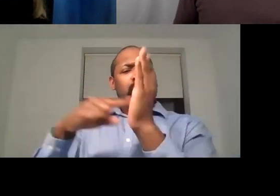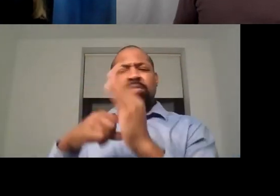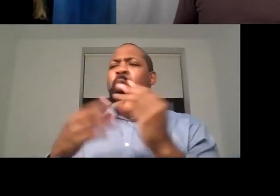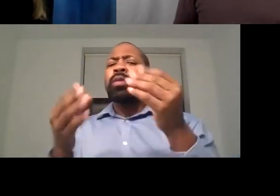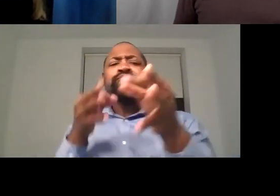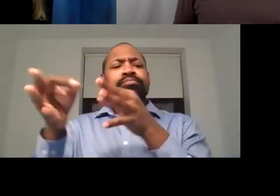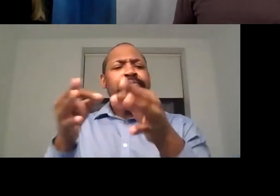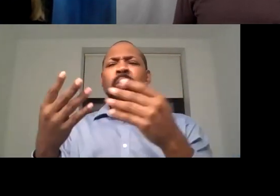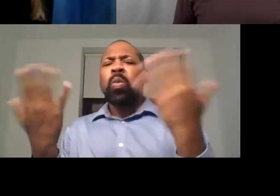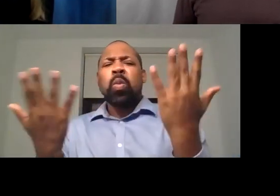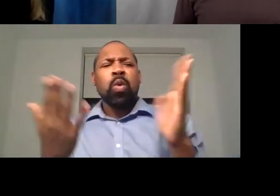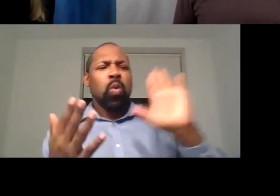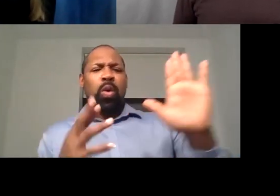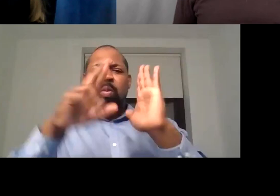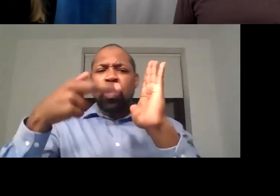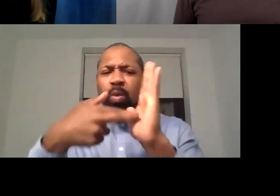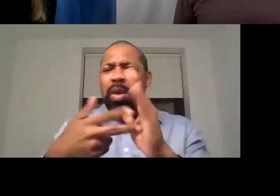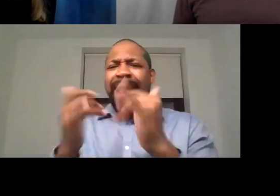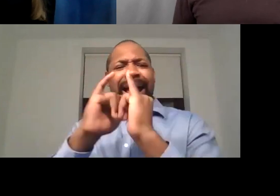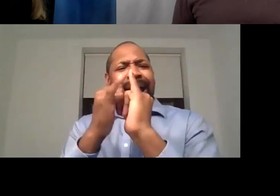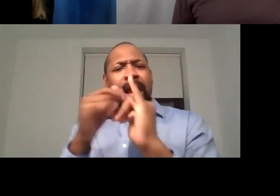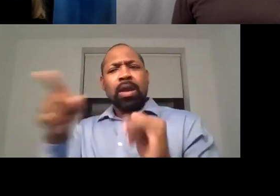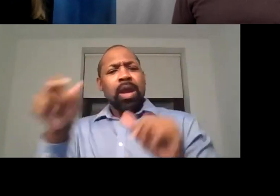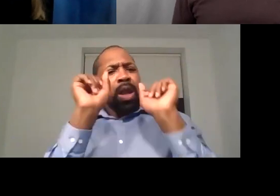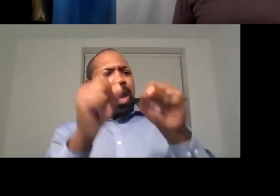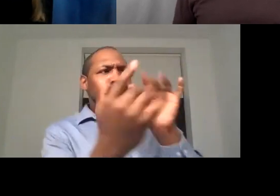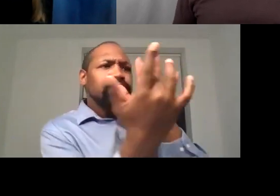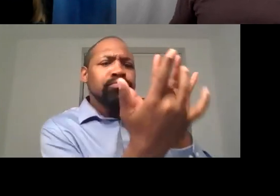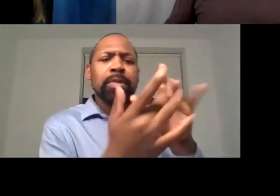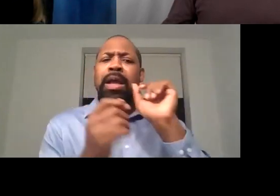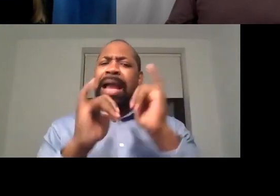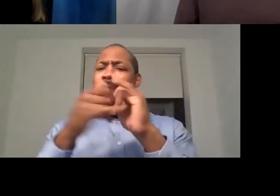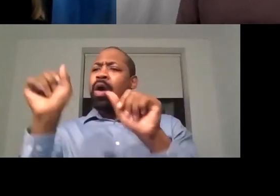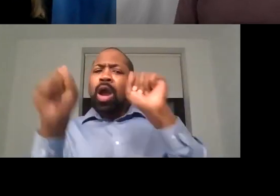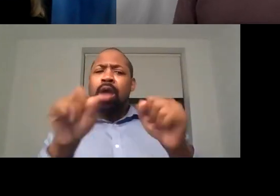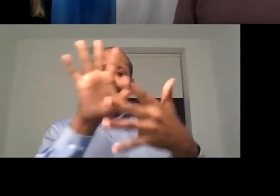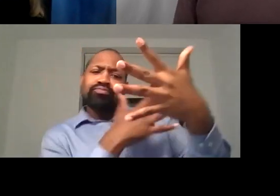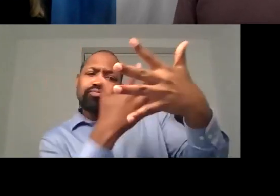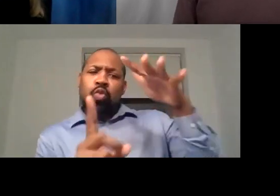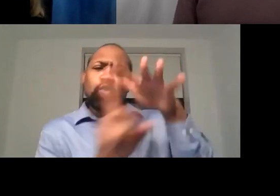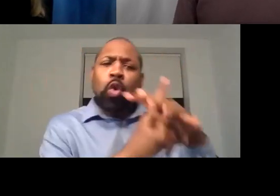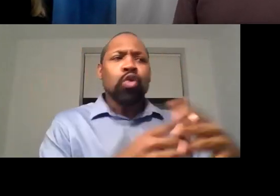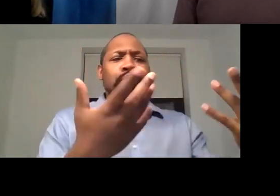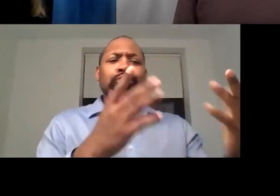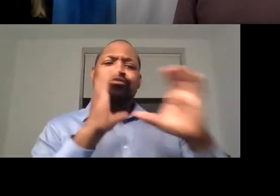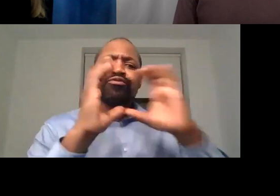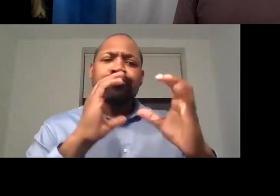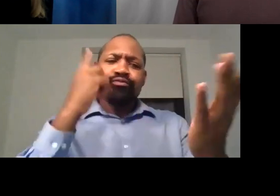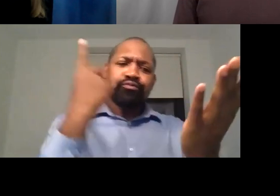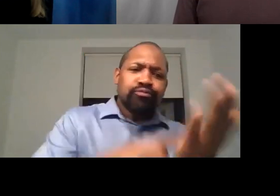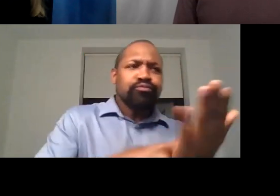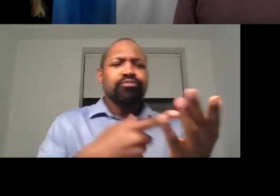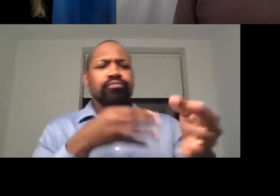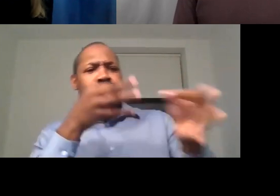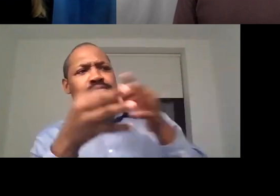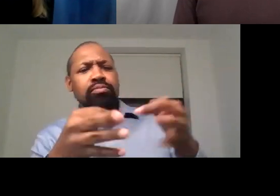who your legislator in the House of Representatives or senator is, and what's their role, and how do you reach out to them? How